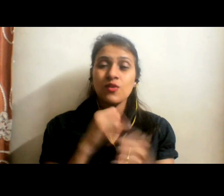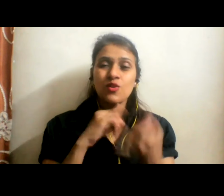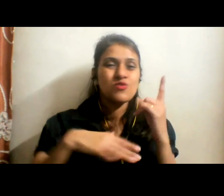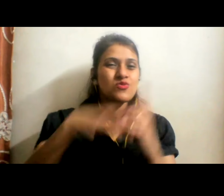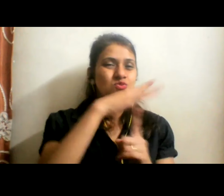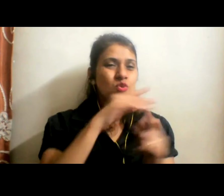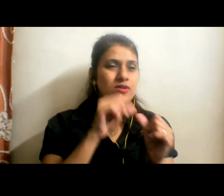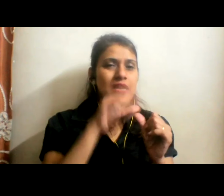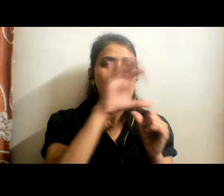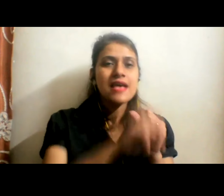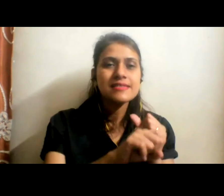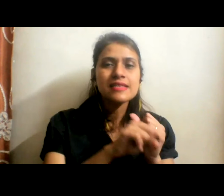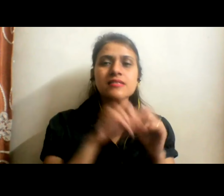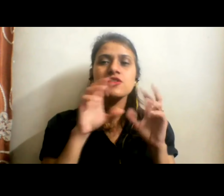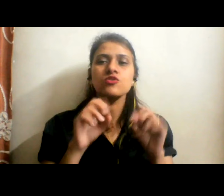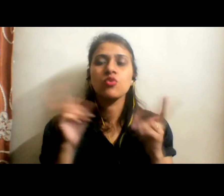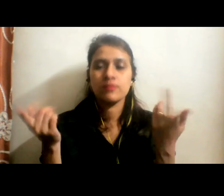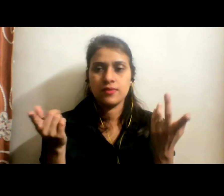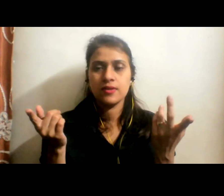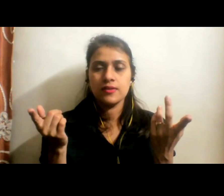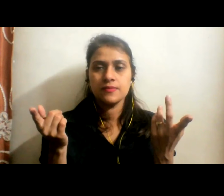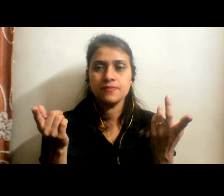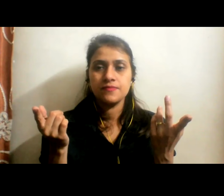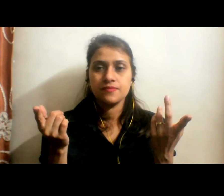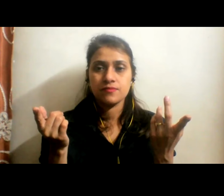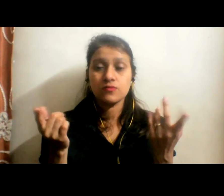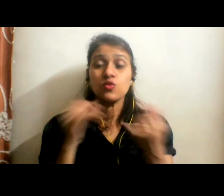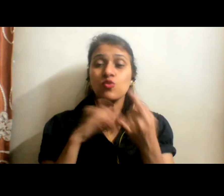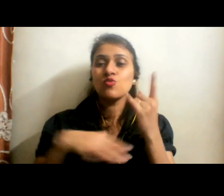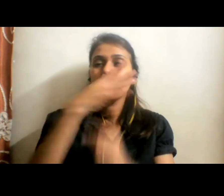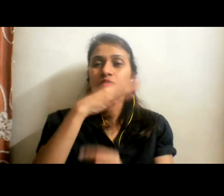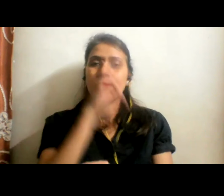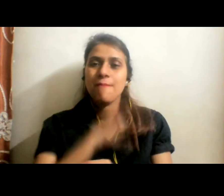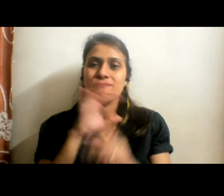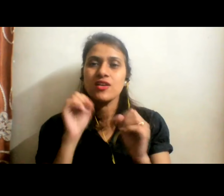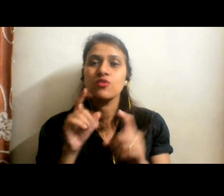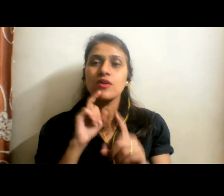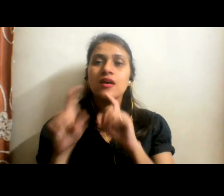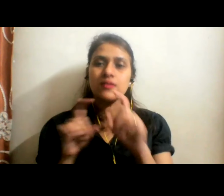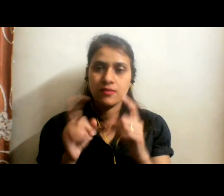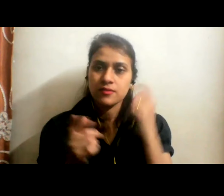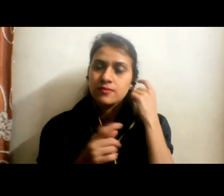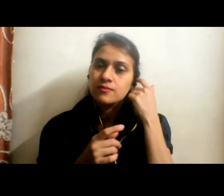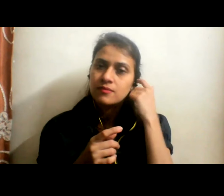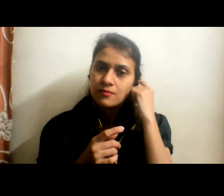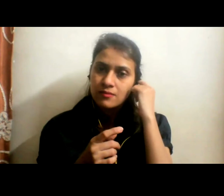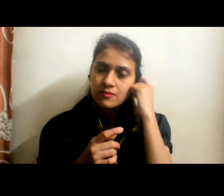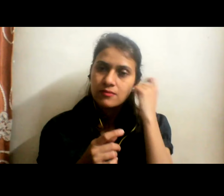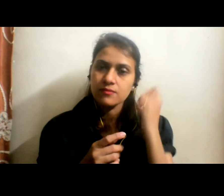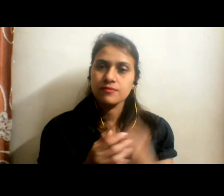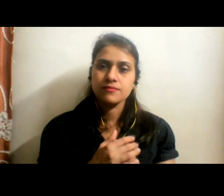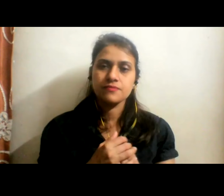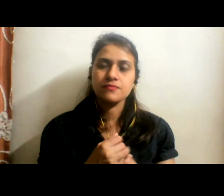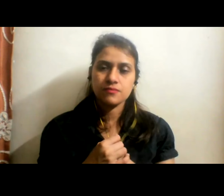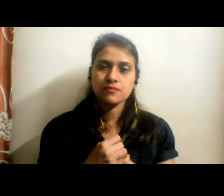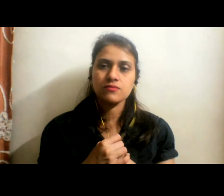social institutions, their access to social benefits. So all of this. So you have to read